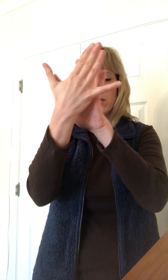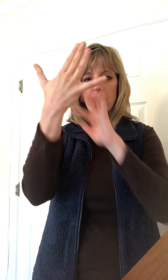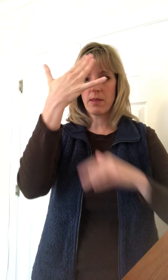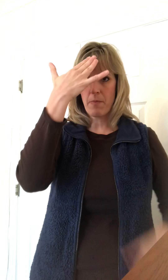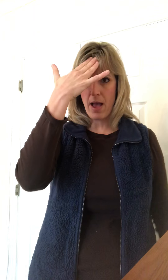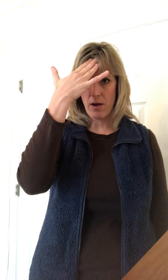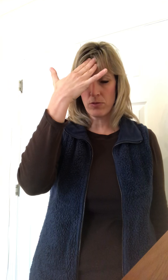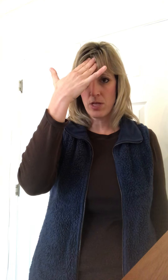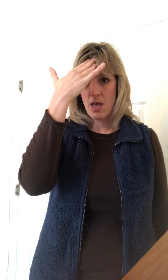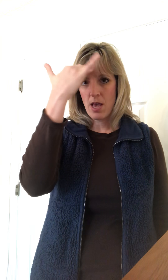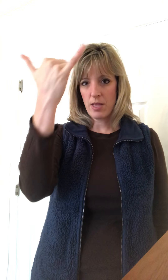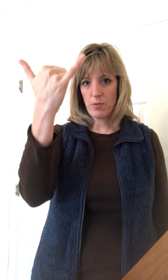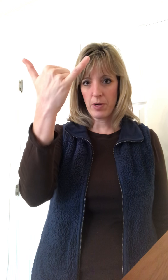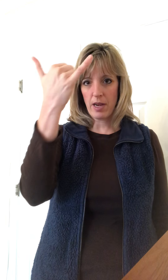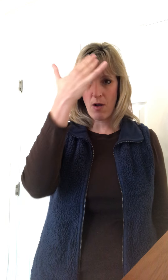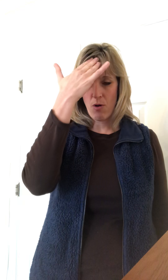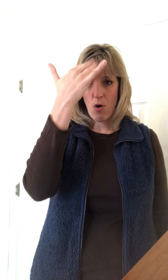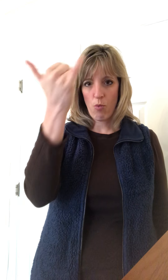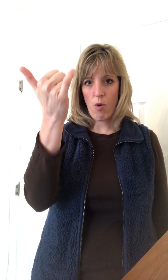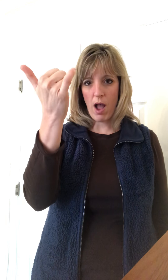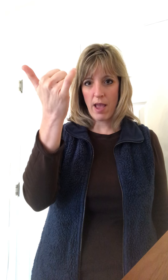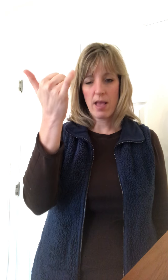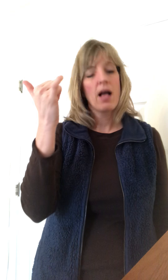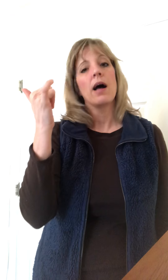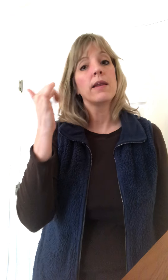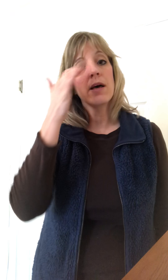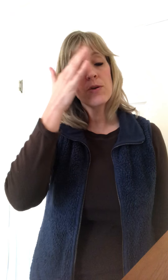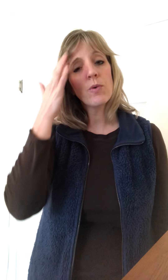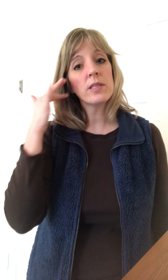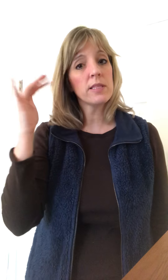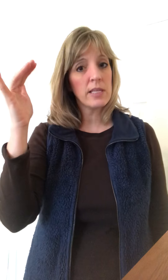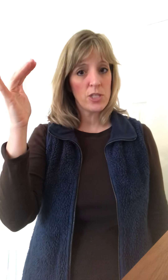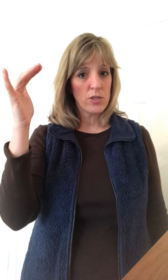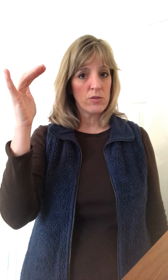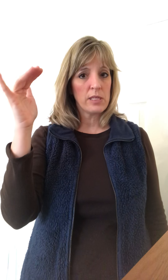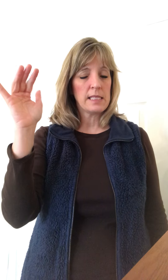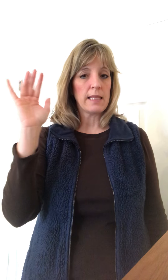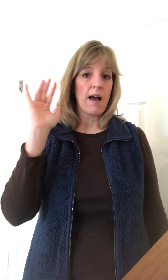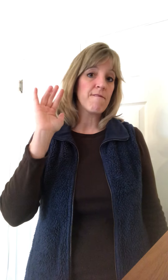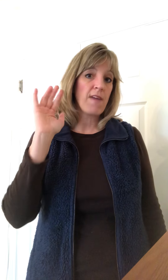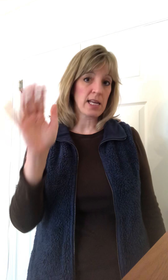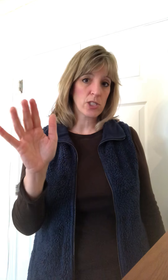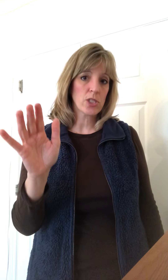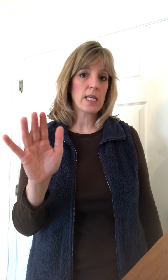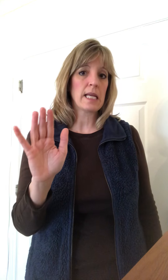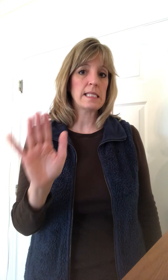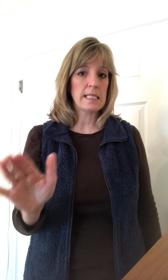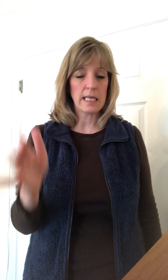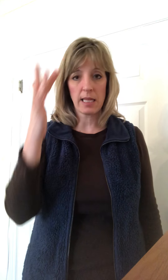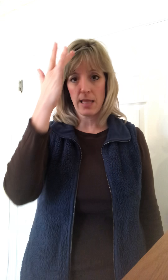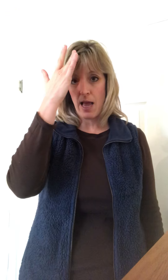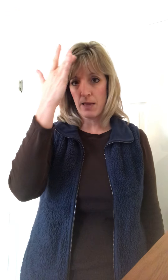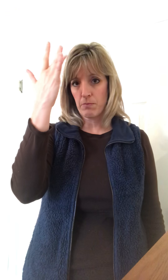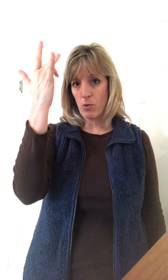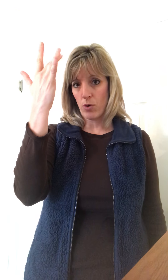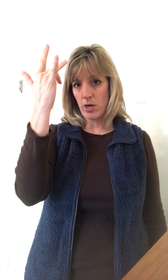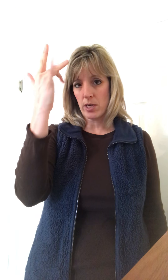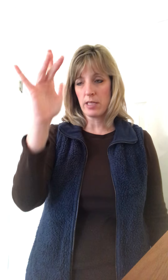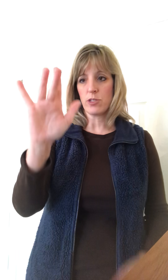pinky and thumb out, and you bring it out. Why? Another one that they do is a lot faster, that I see it a lot more, is you